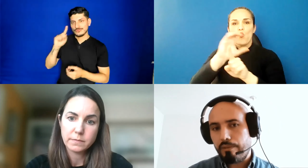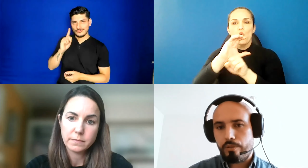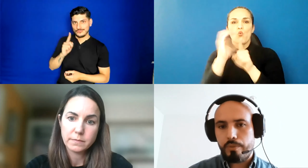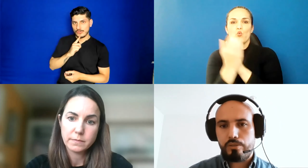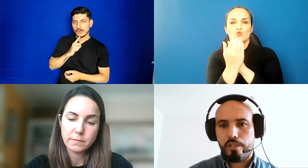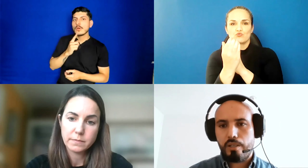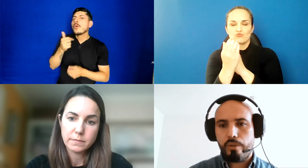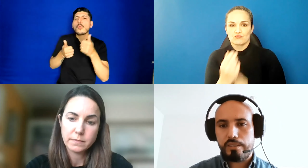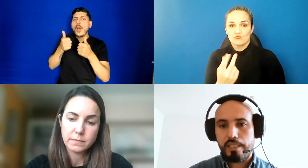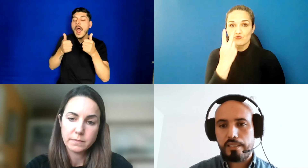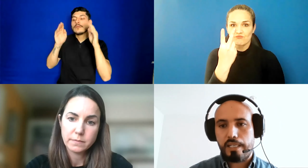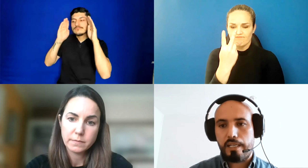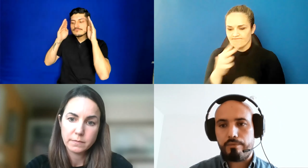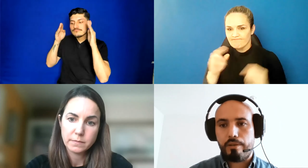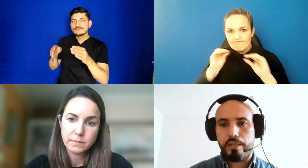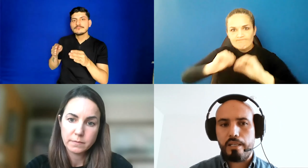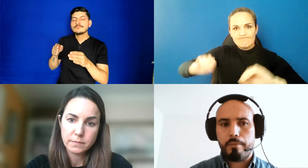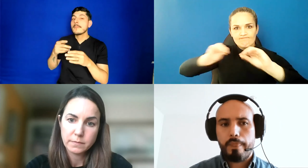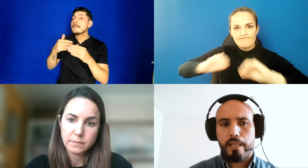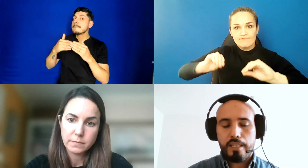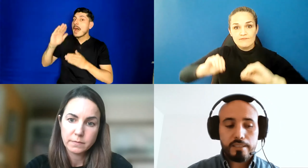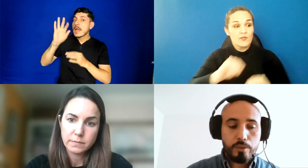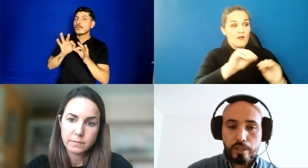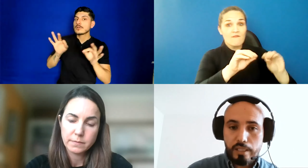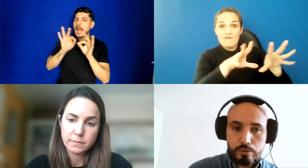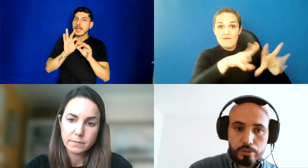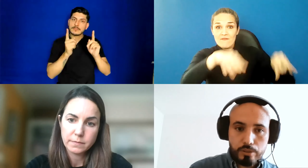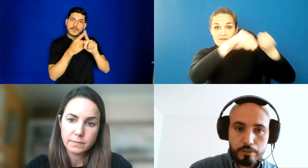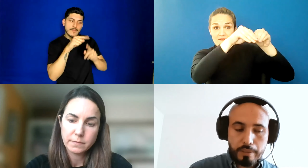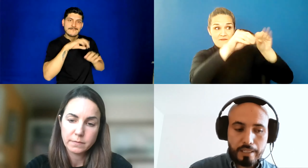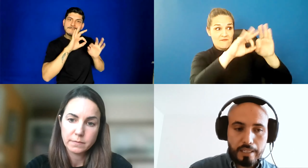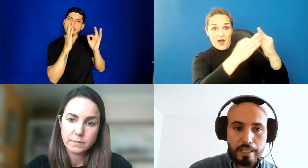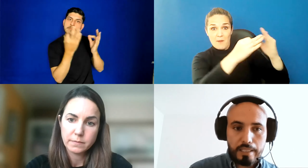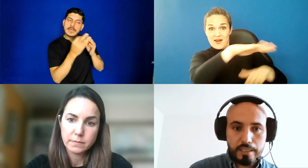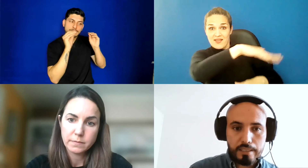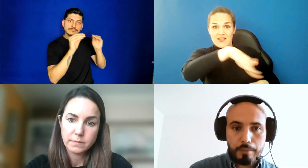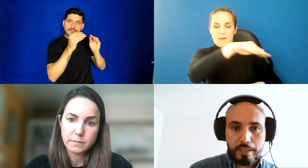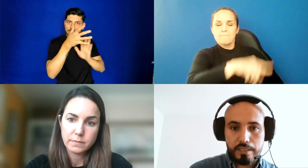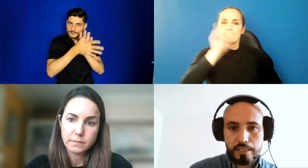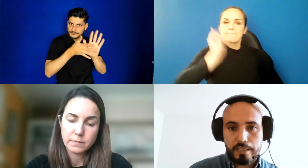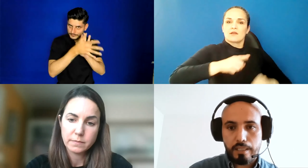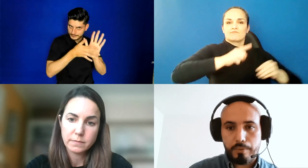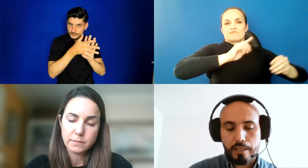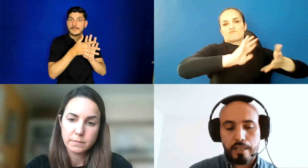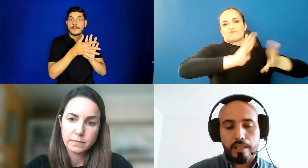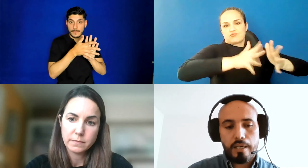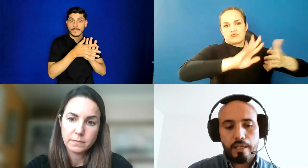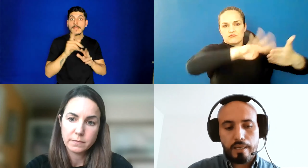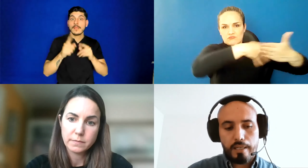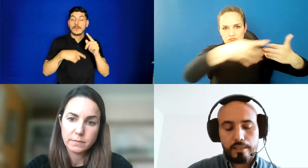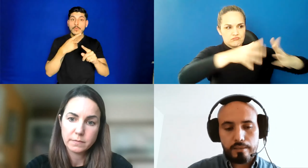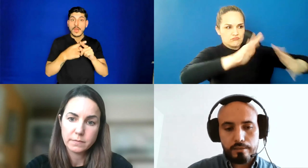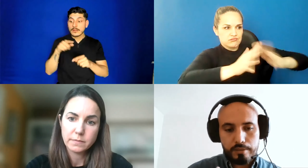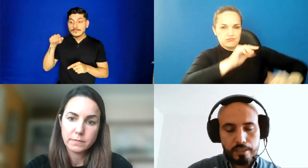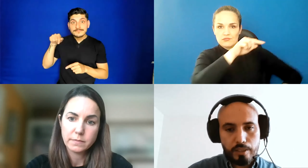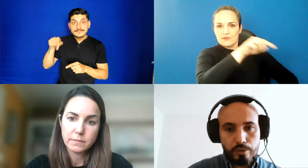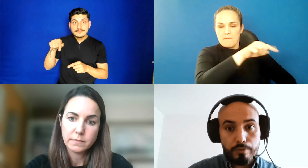happening in the community. So when we provided sign language instruction to the family,